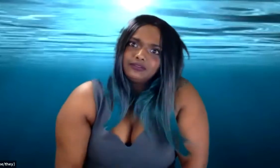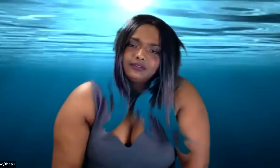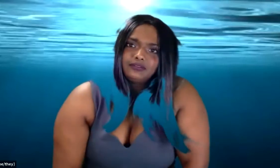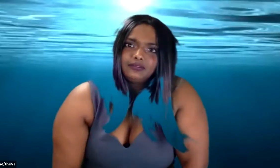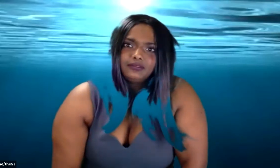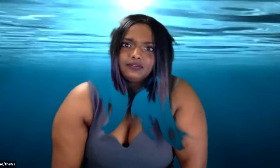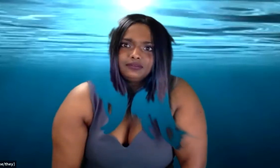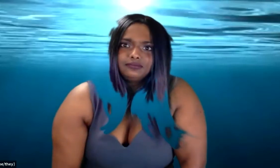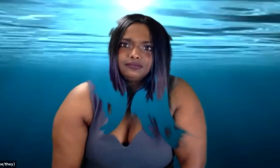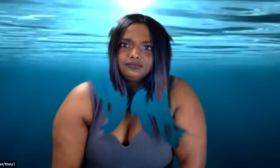Do you like water?